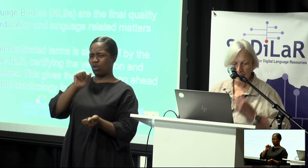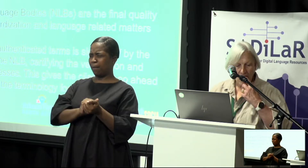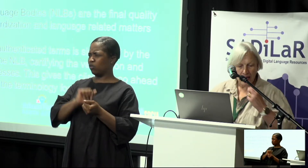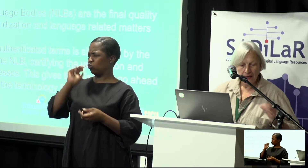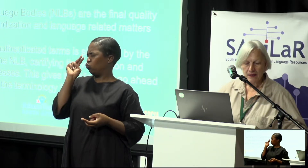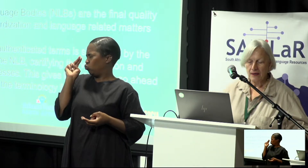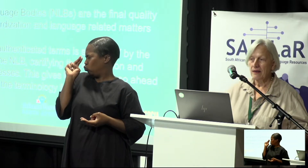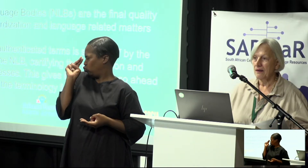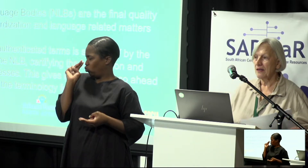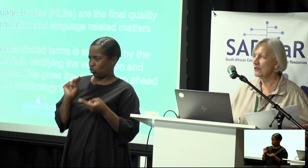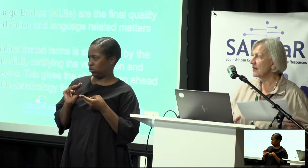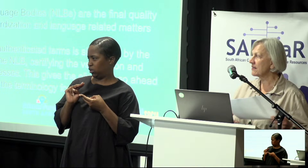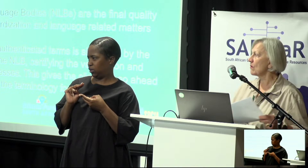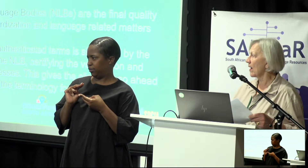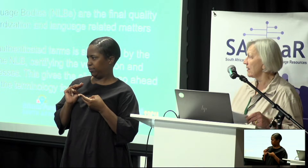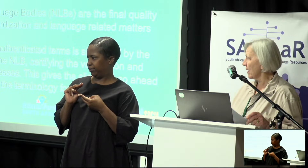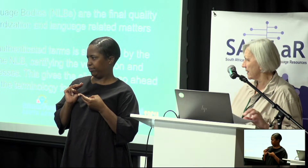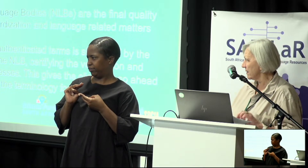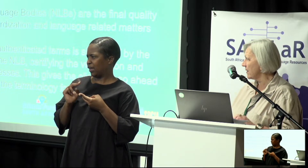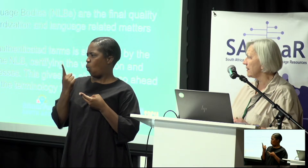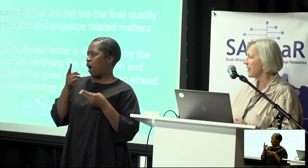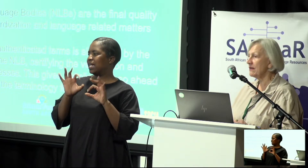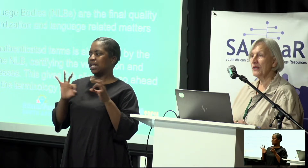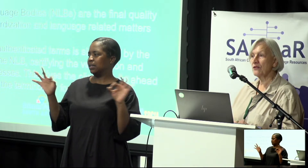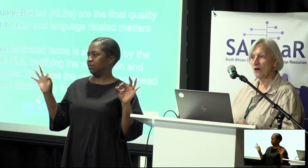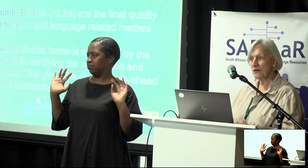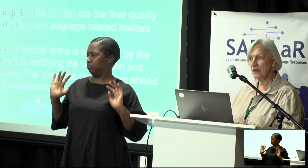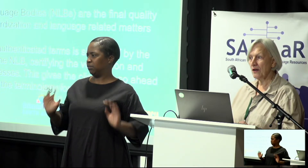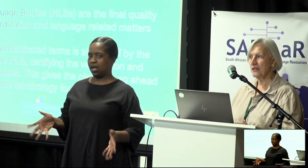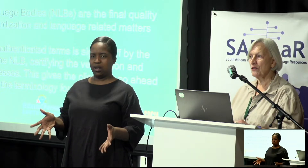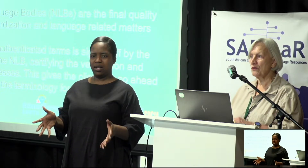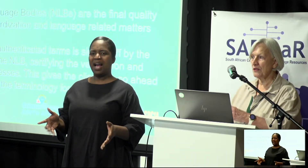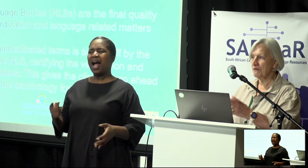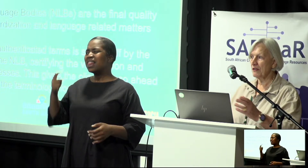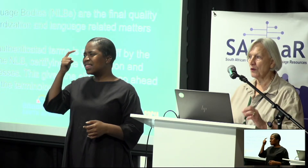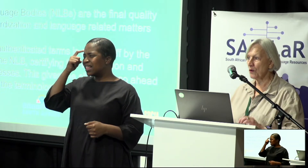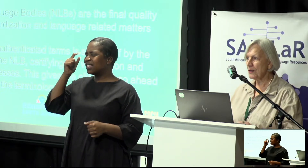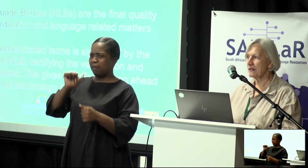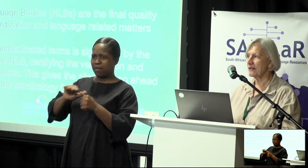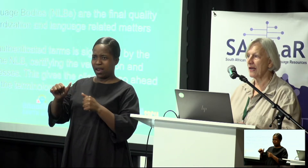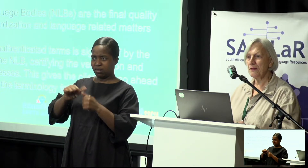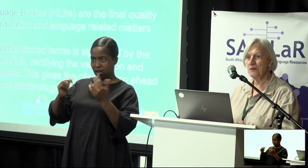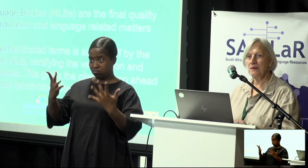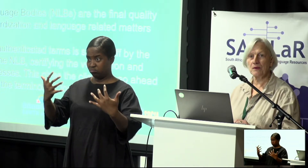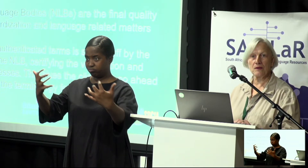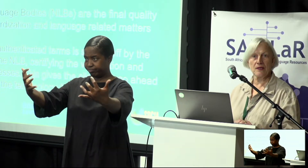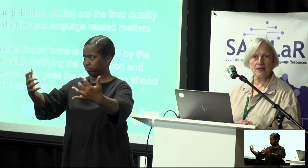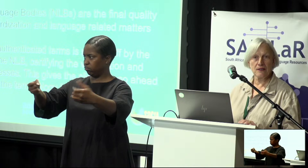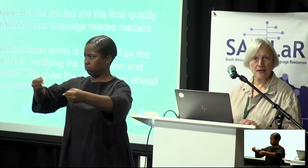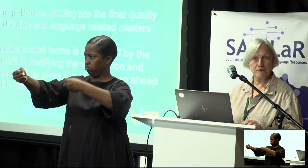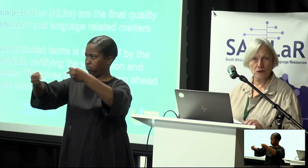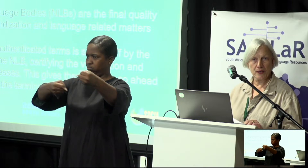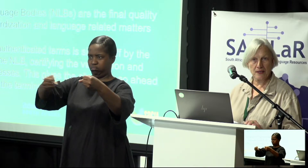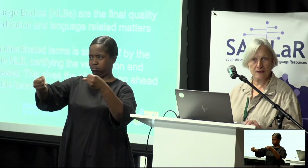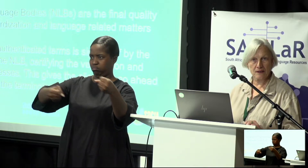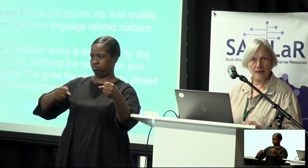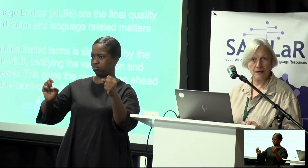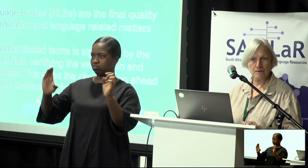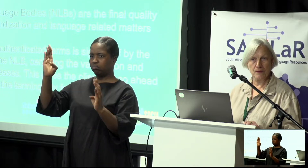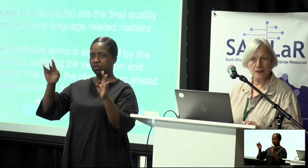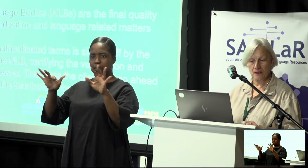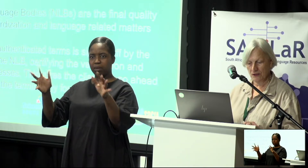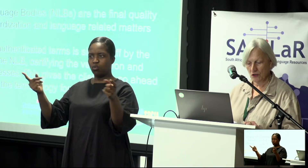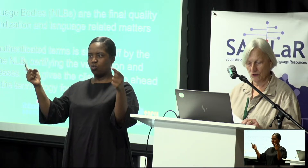short. Just a one-liner, and then we'd rather go into giving the audience, the other people that have joined